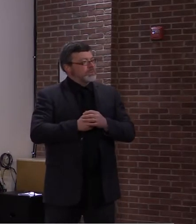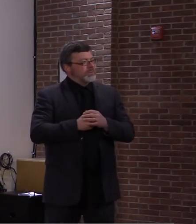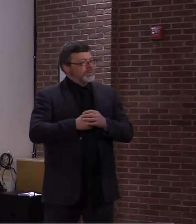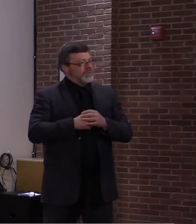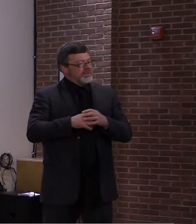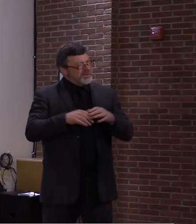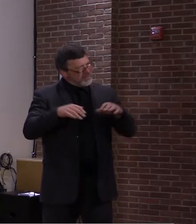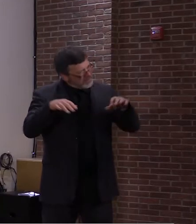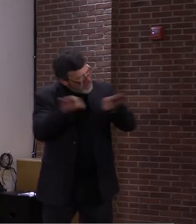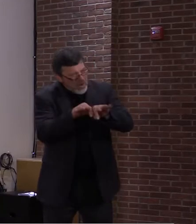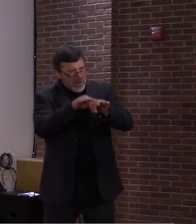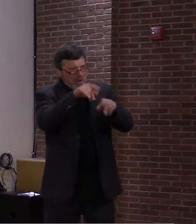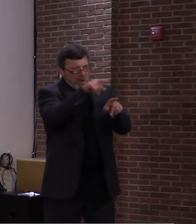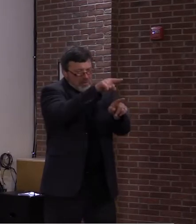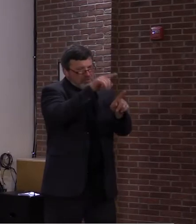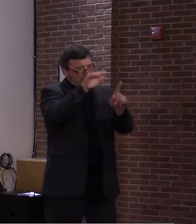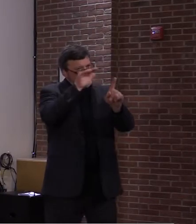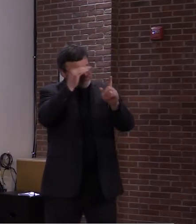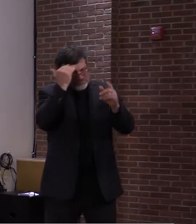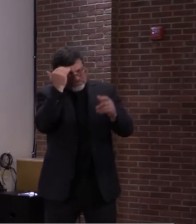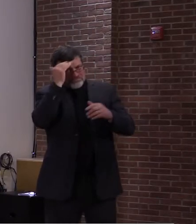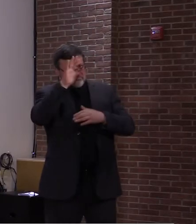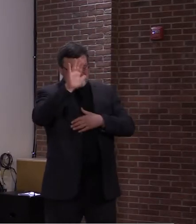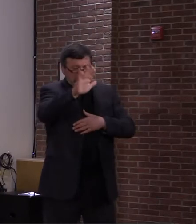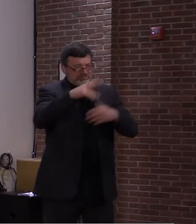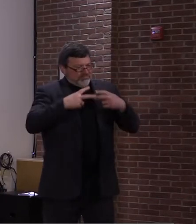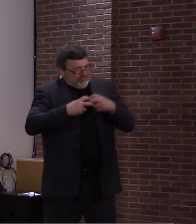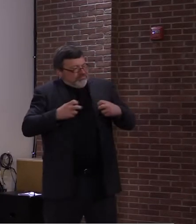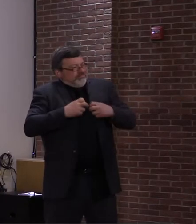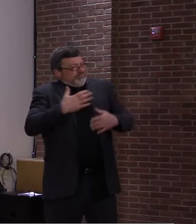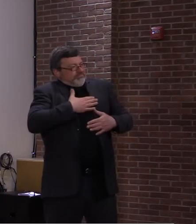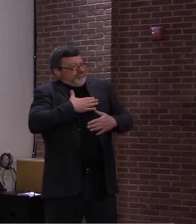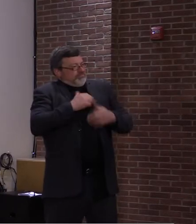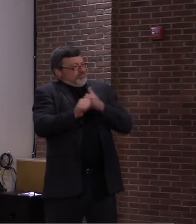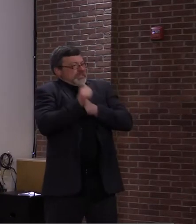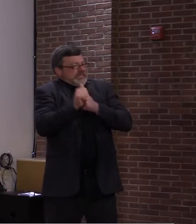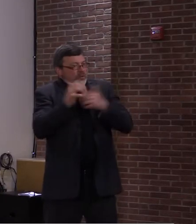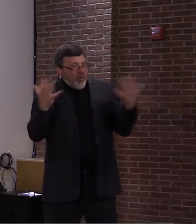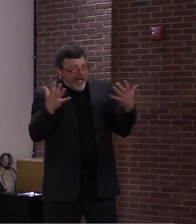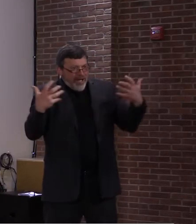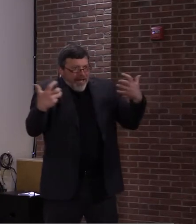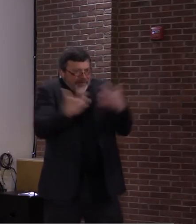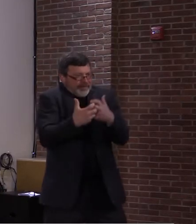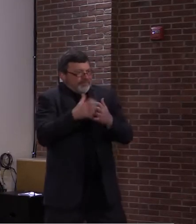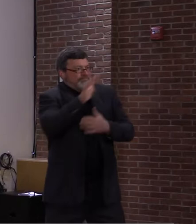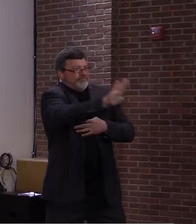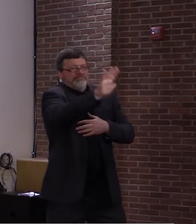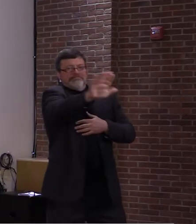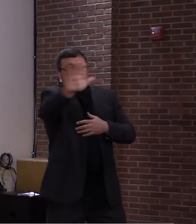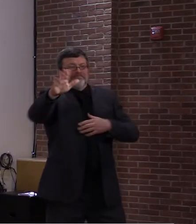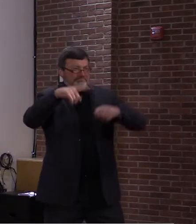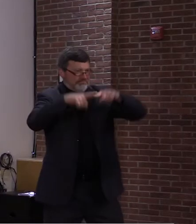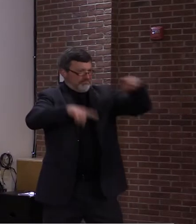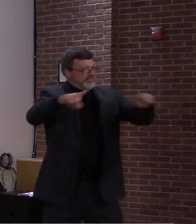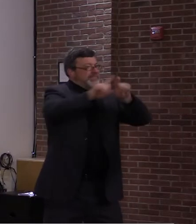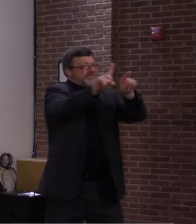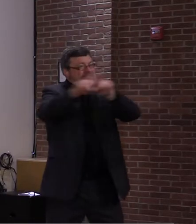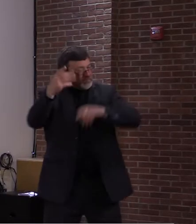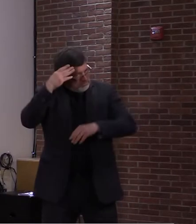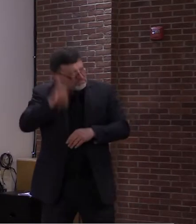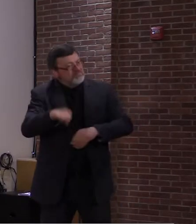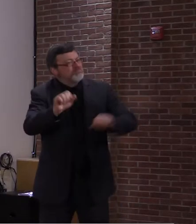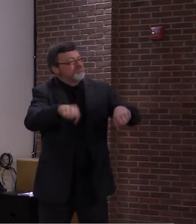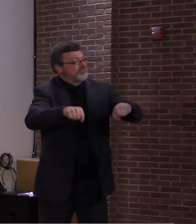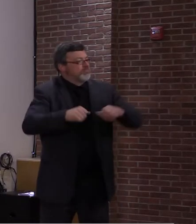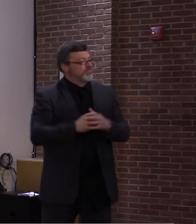risk as this current wave continues. I also need to emphasize again making sure you are